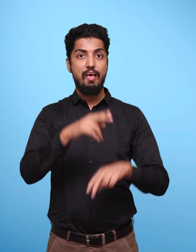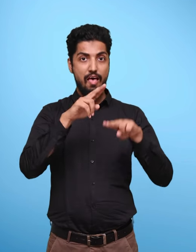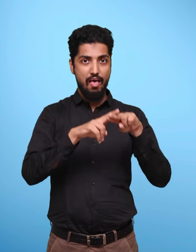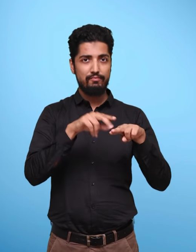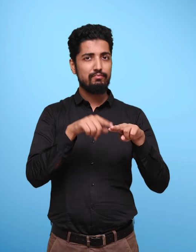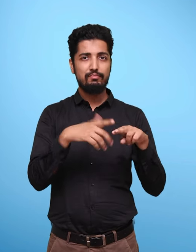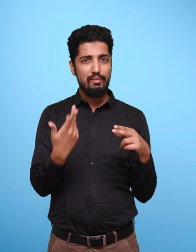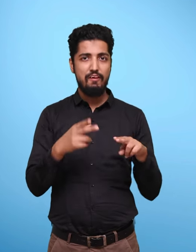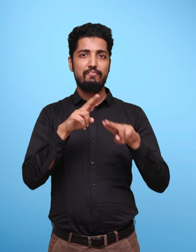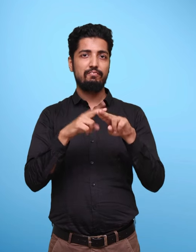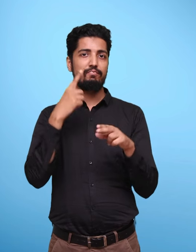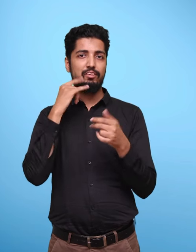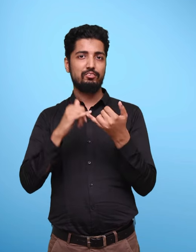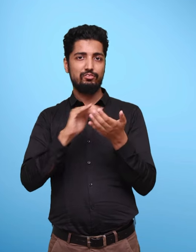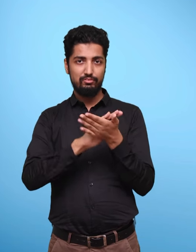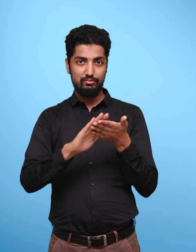F is for fish,